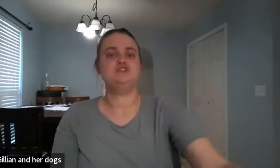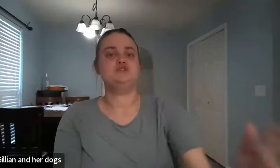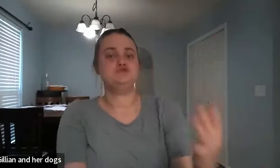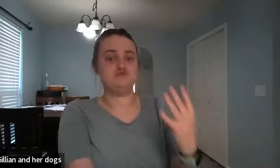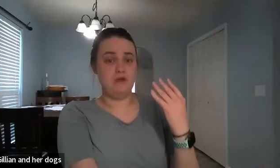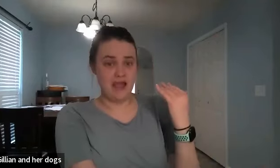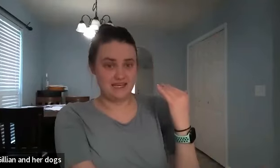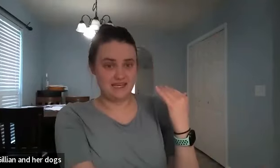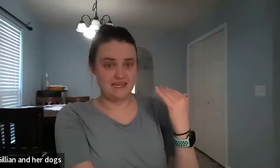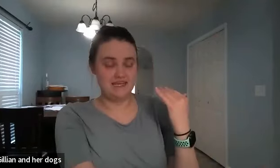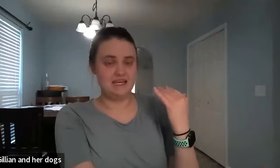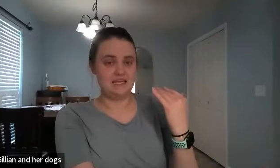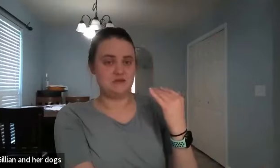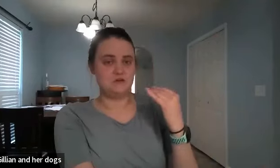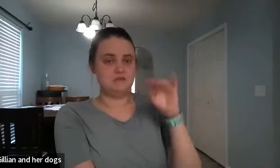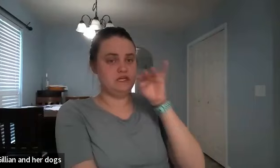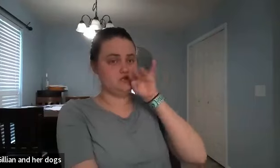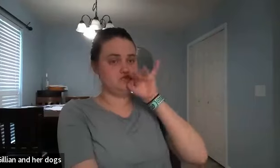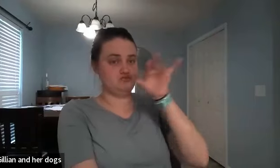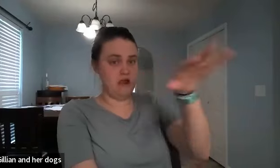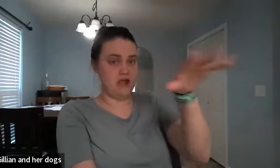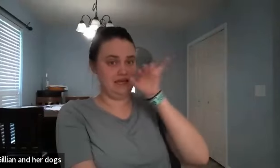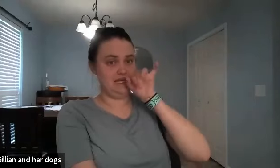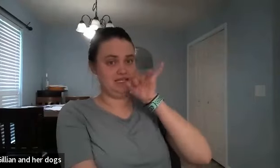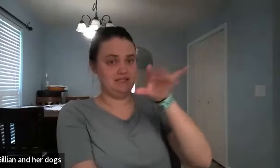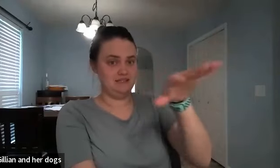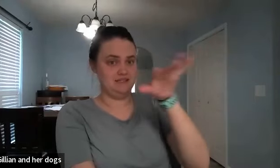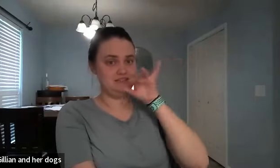So dragon is going to be dragon,